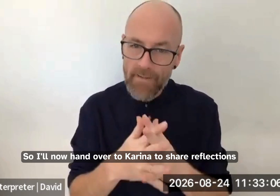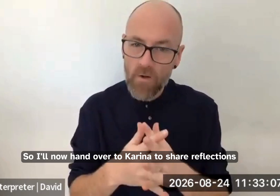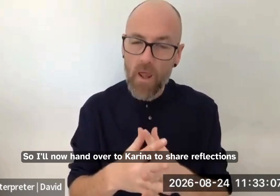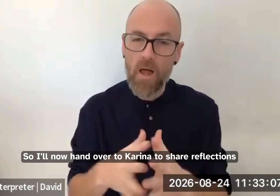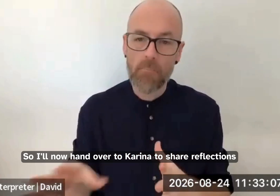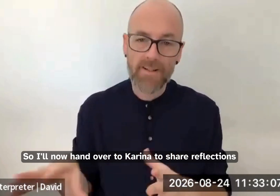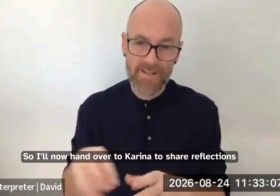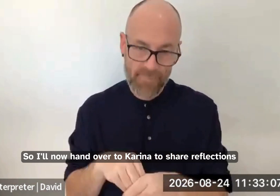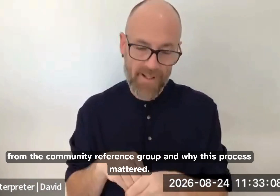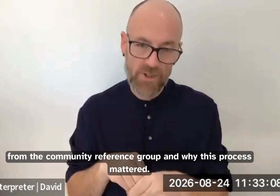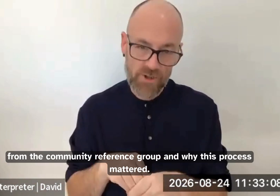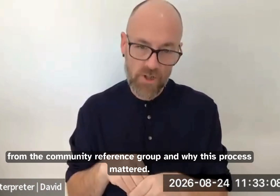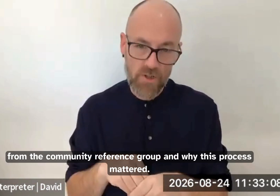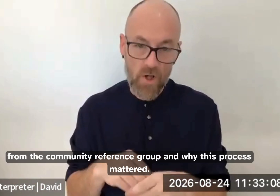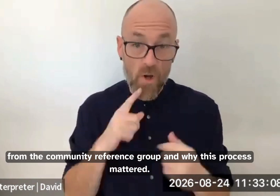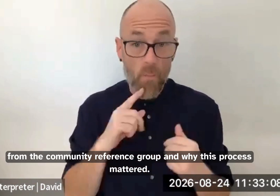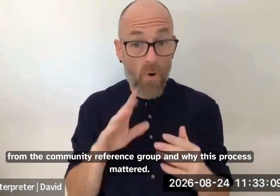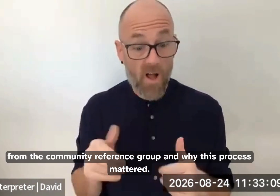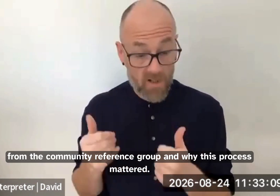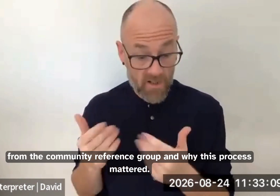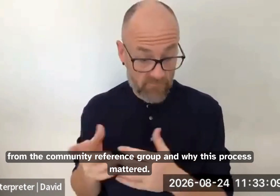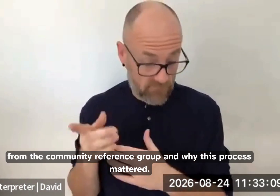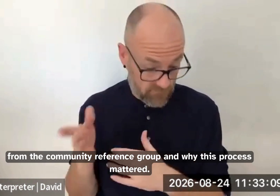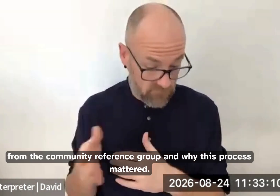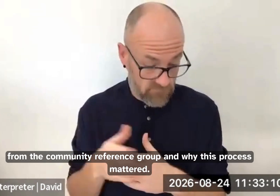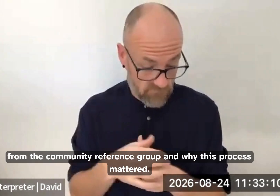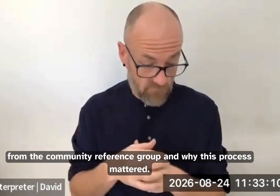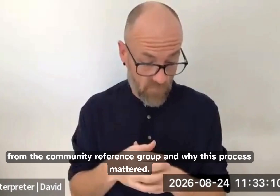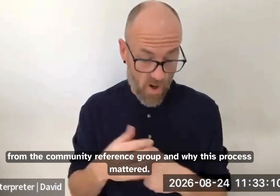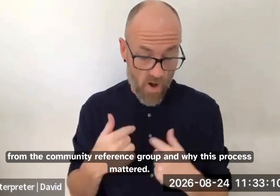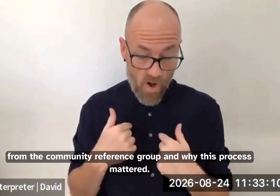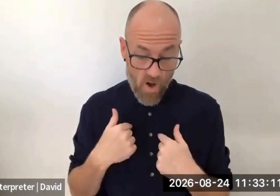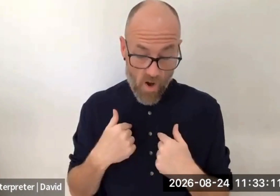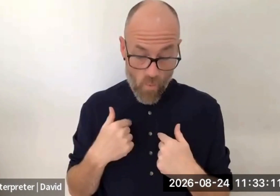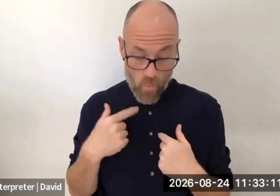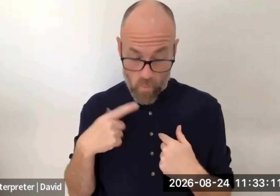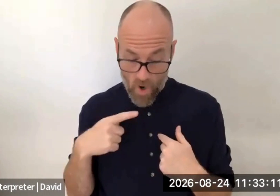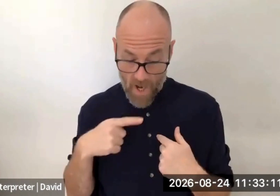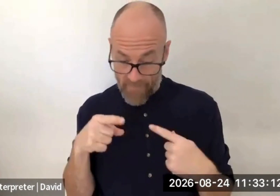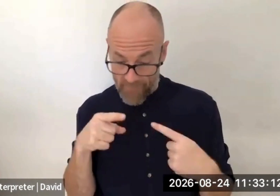over to Karina to share reflections from the community reference group and why this process mattered.